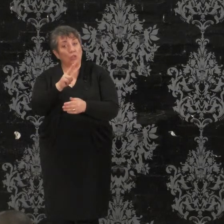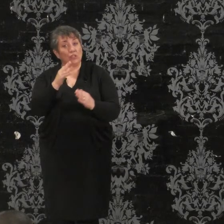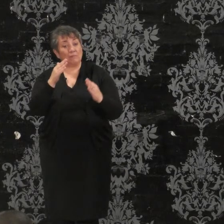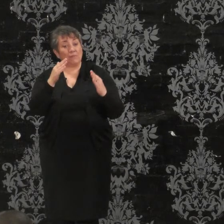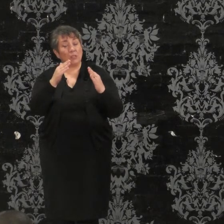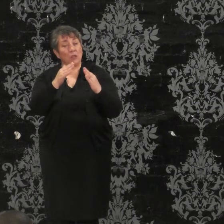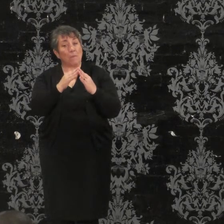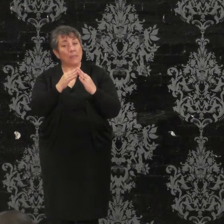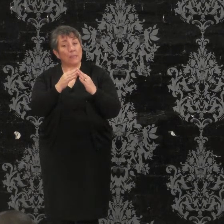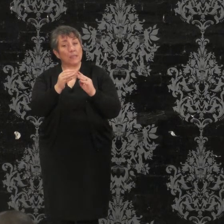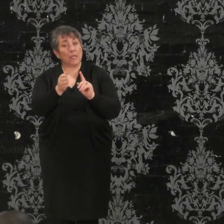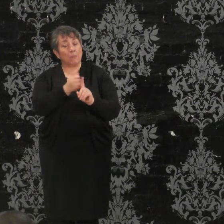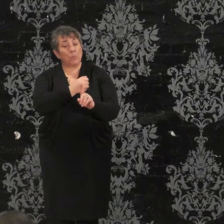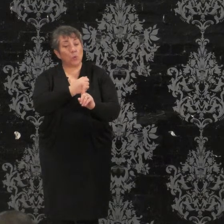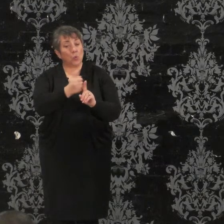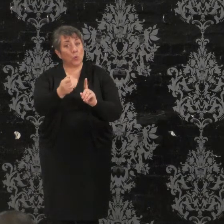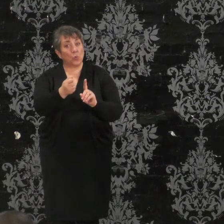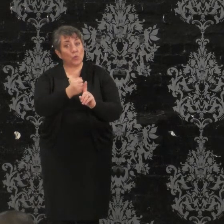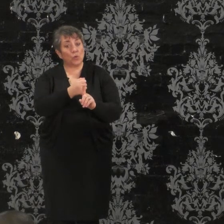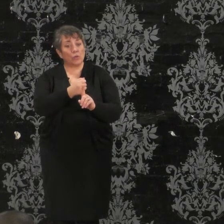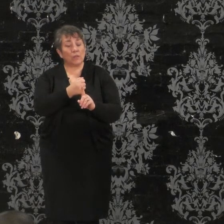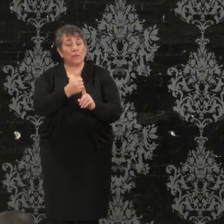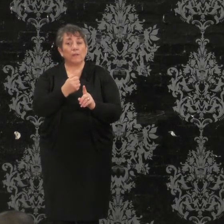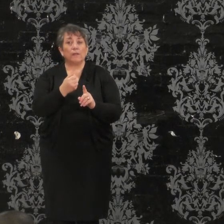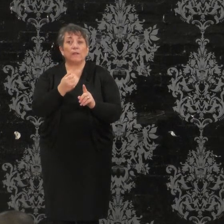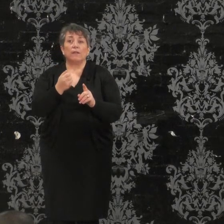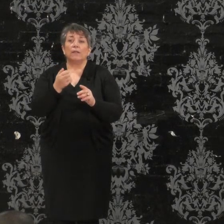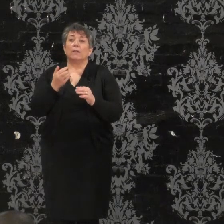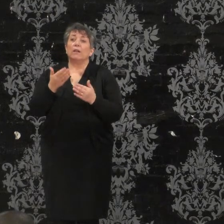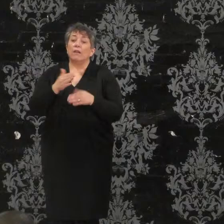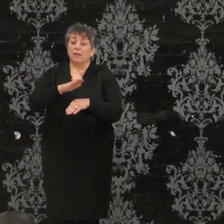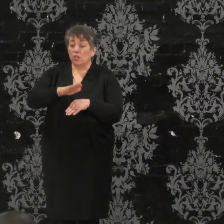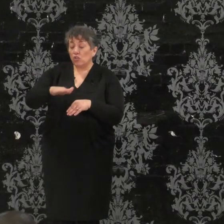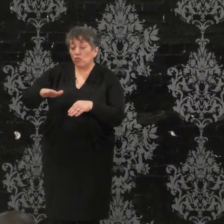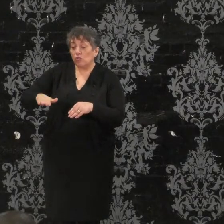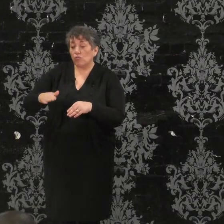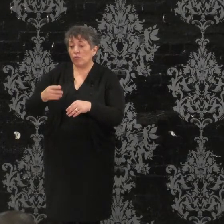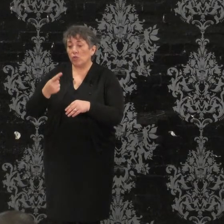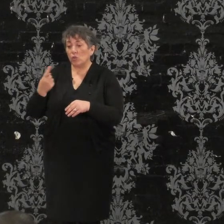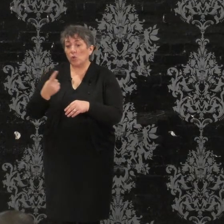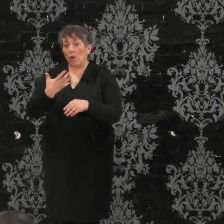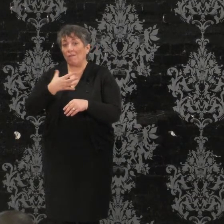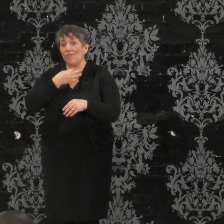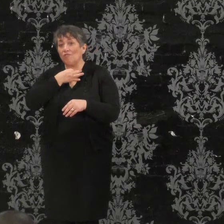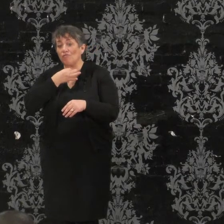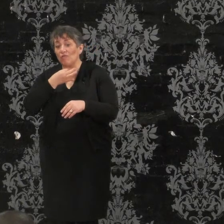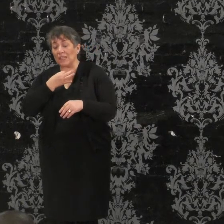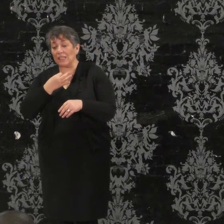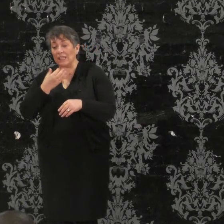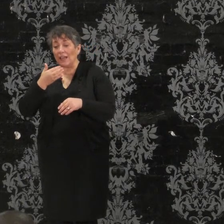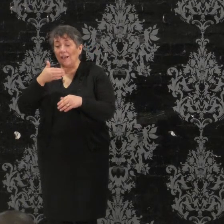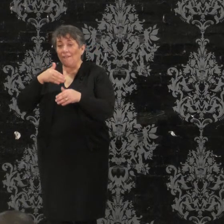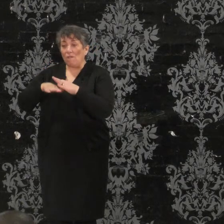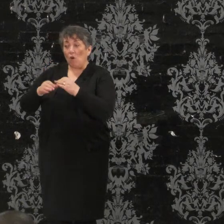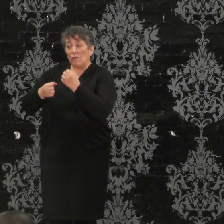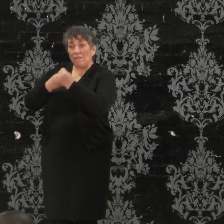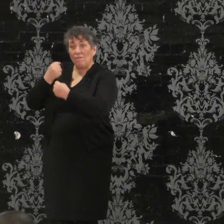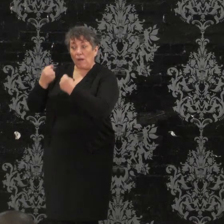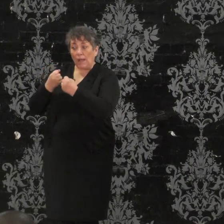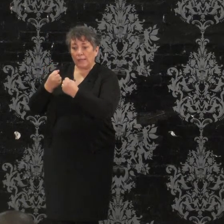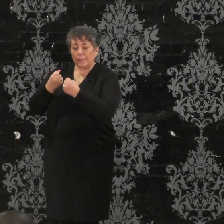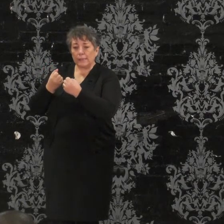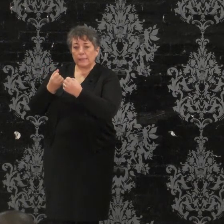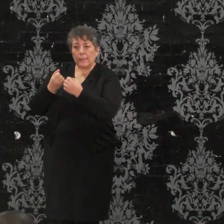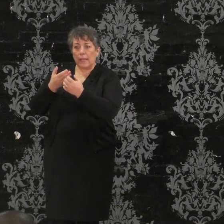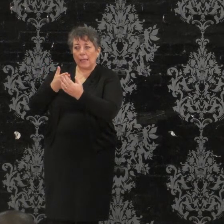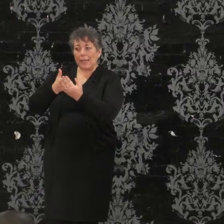delivering high-intensity intervention for the children most at risk of getting involved in violence or